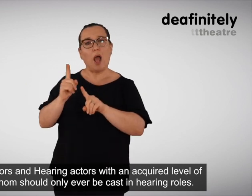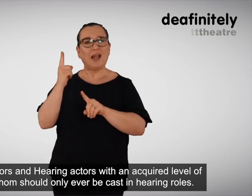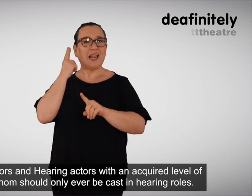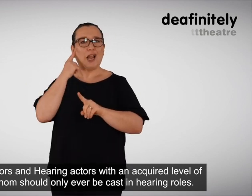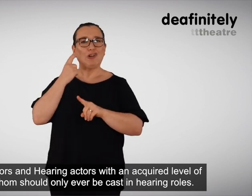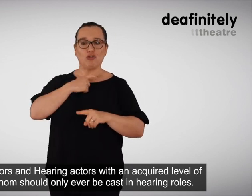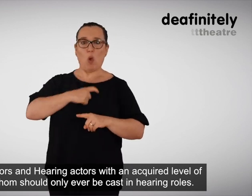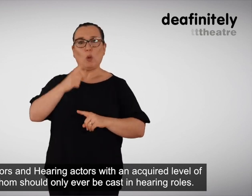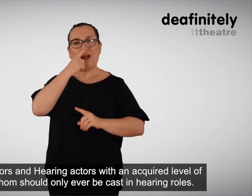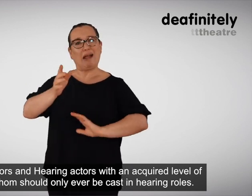in hearing roles.